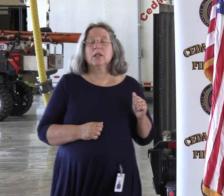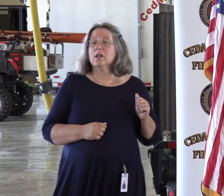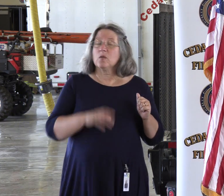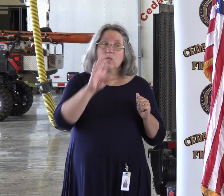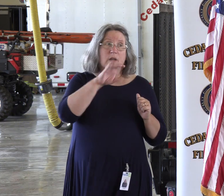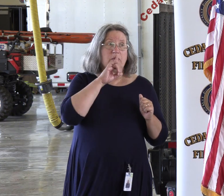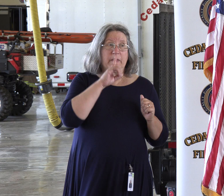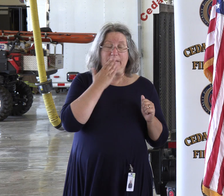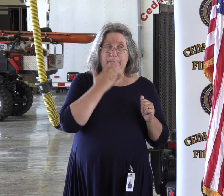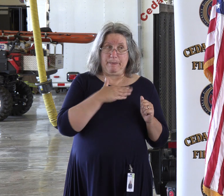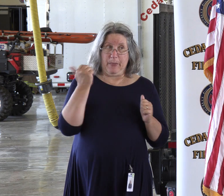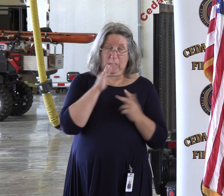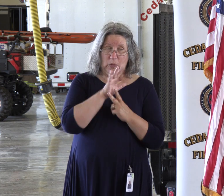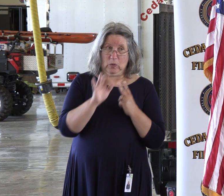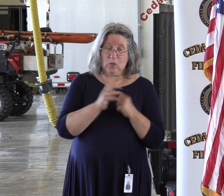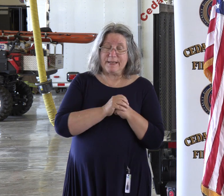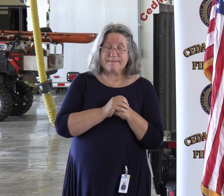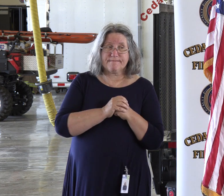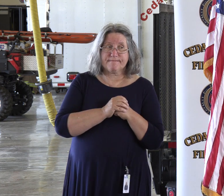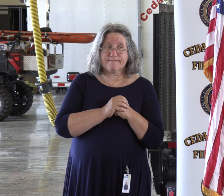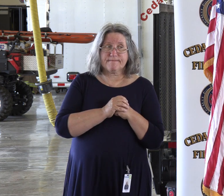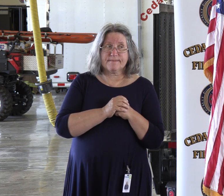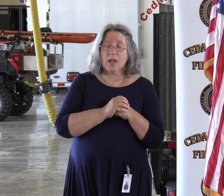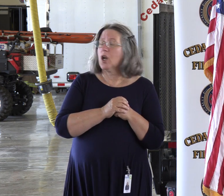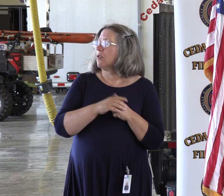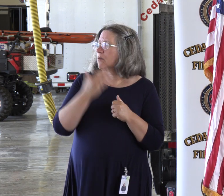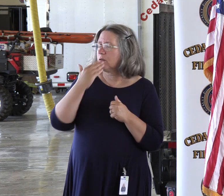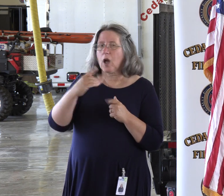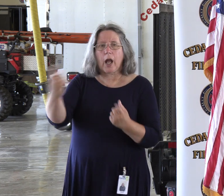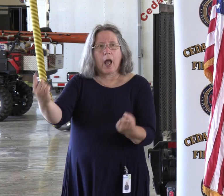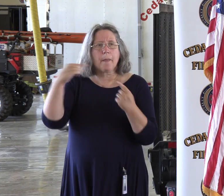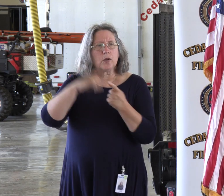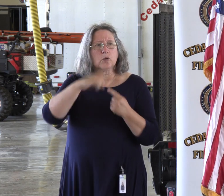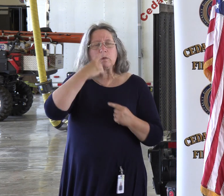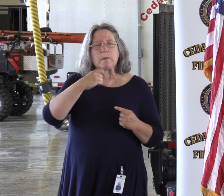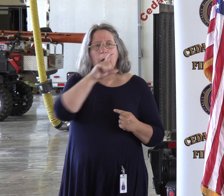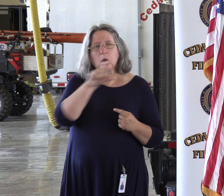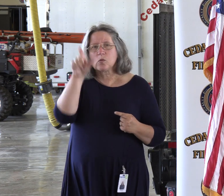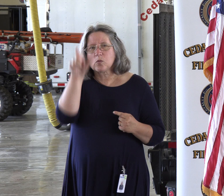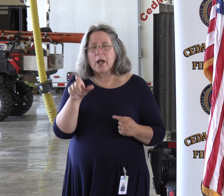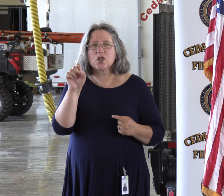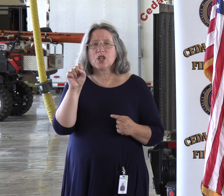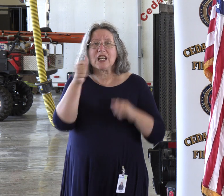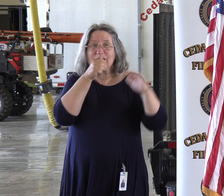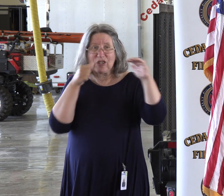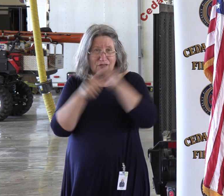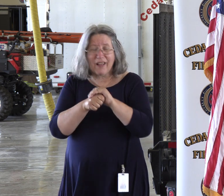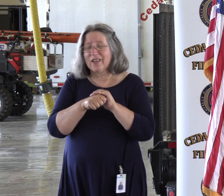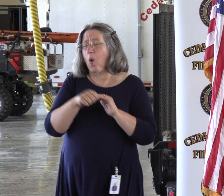The best choice right now is to contact by coming to the Red Cross shelter or calling 1-800-RED